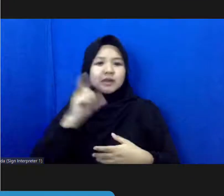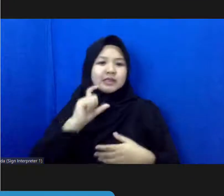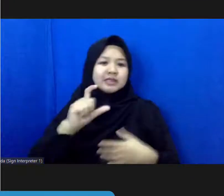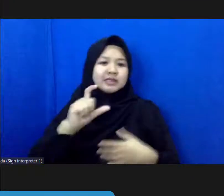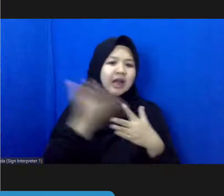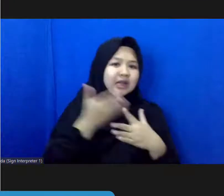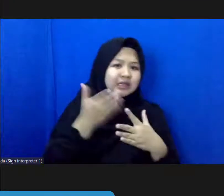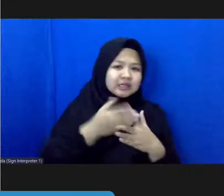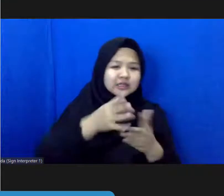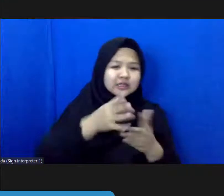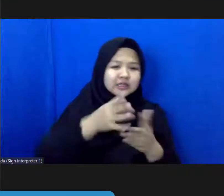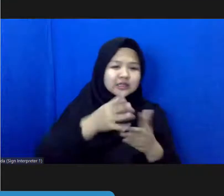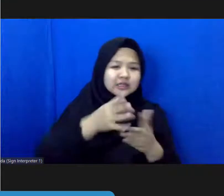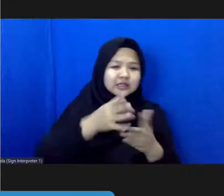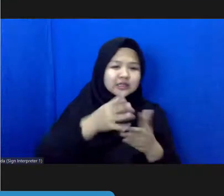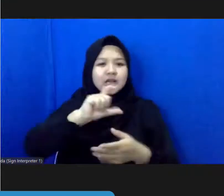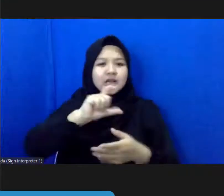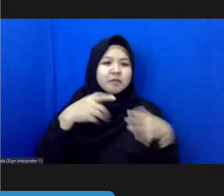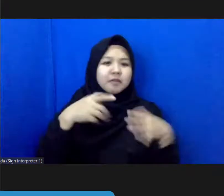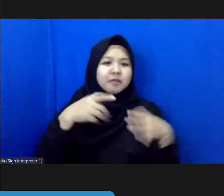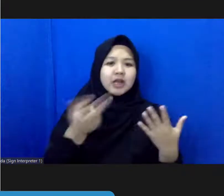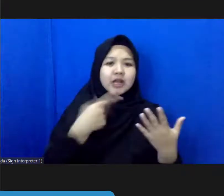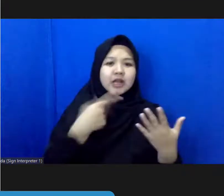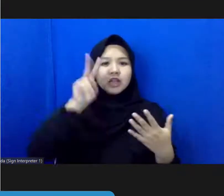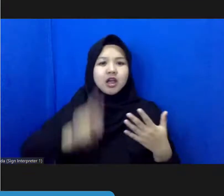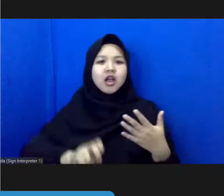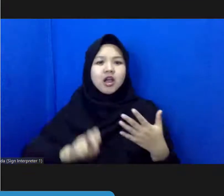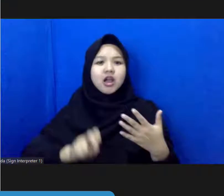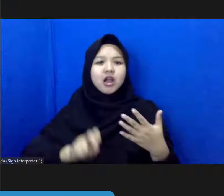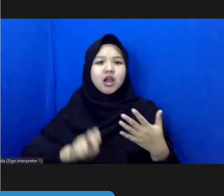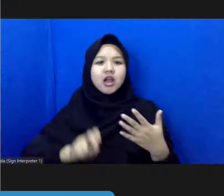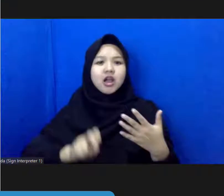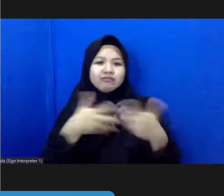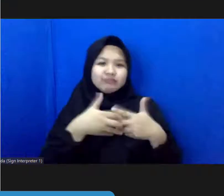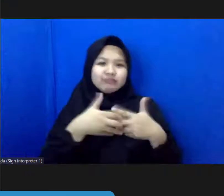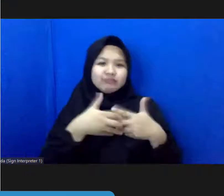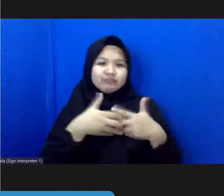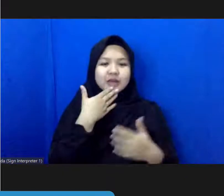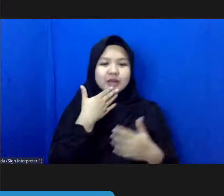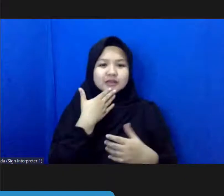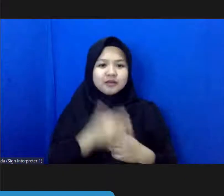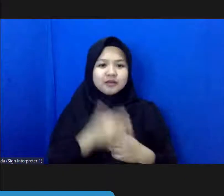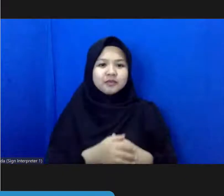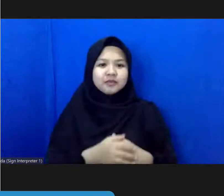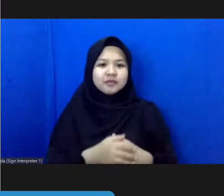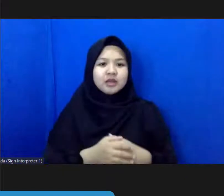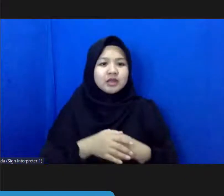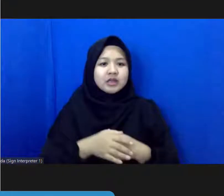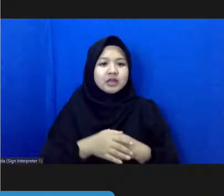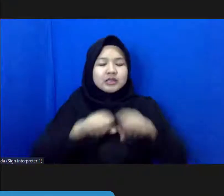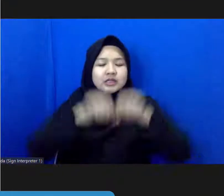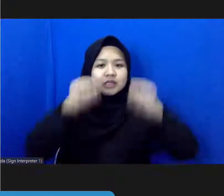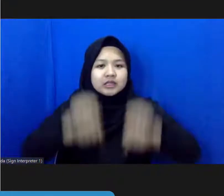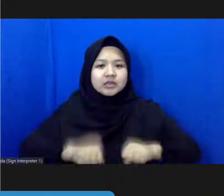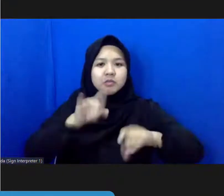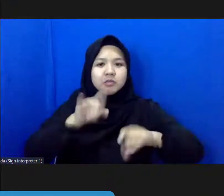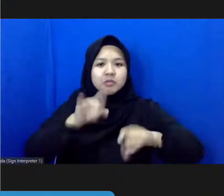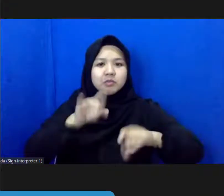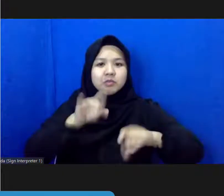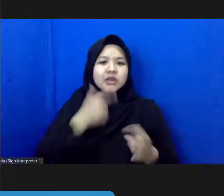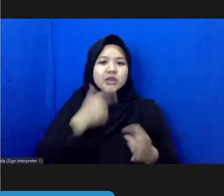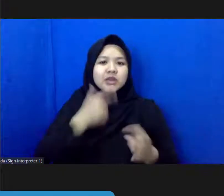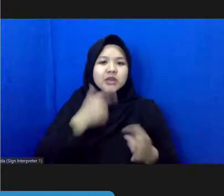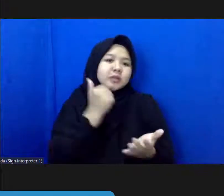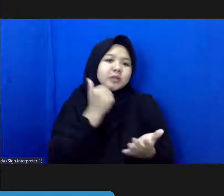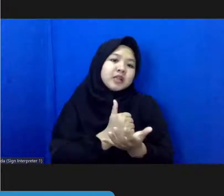learn how to do that, and we have to be agile to do that. So information management system is important, and then all